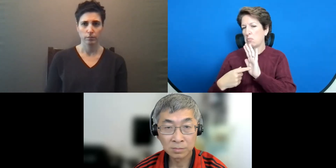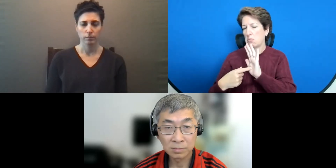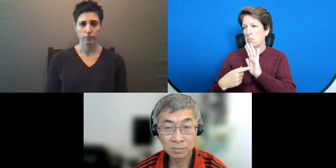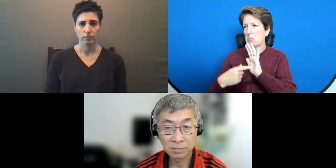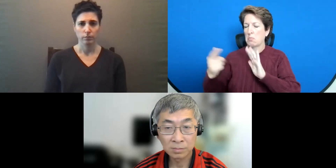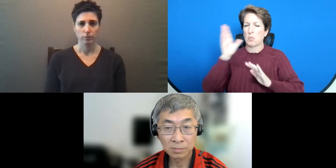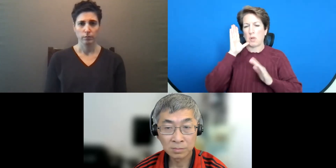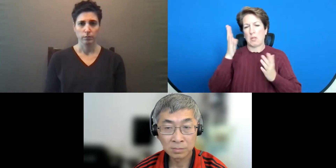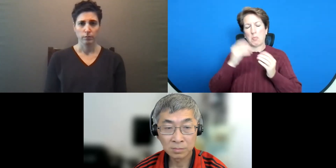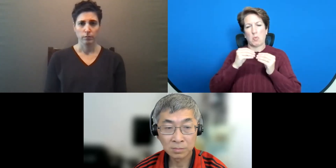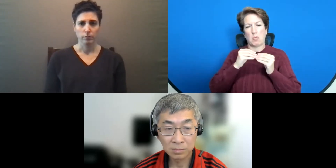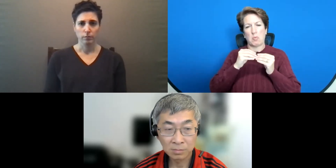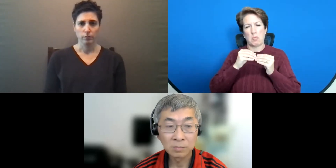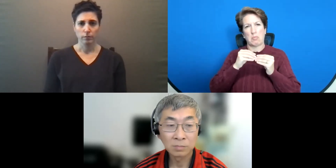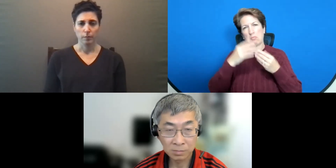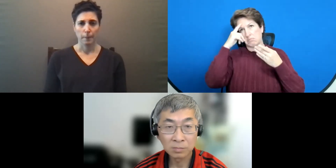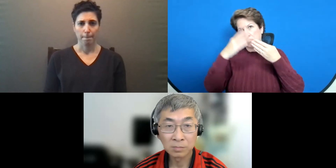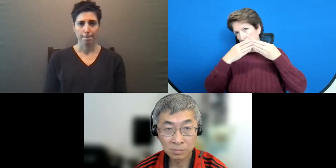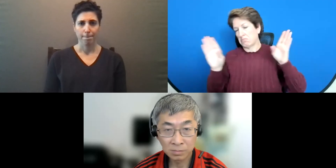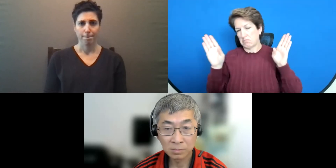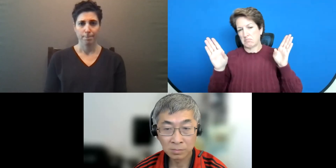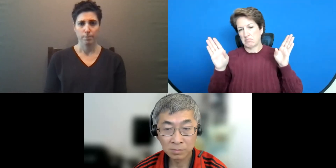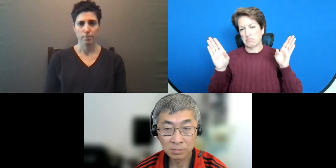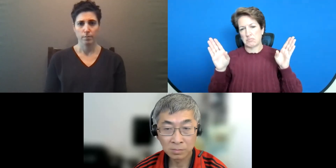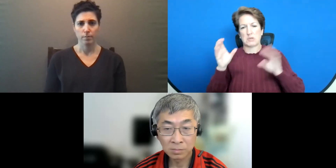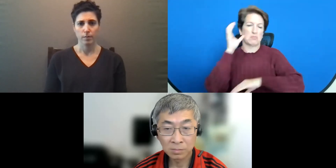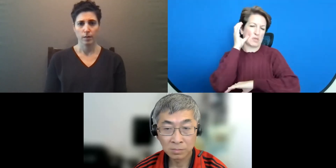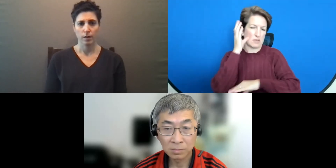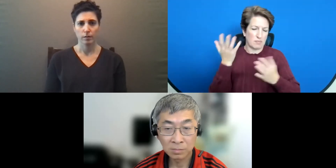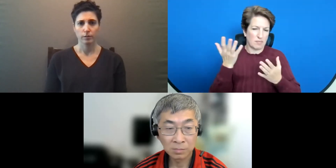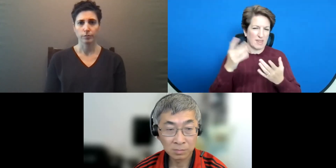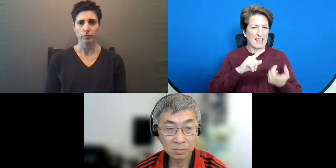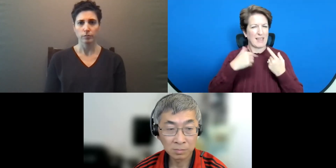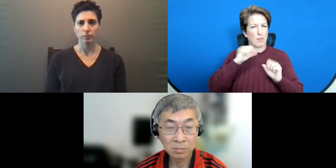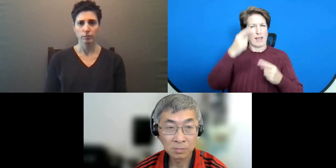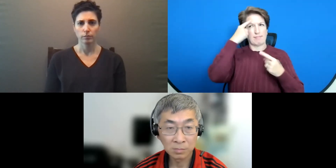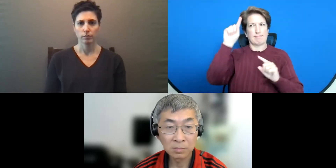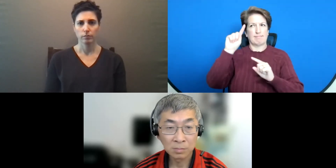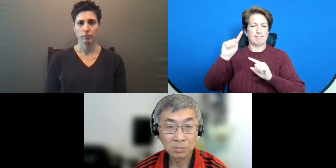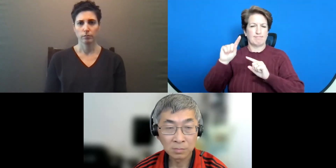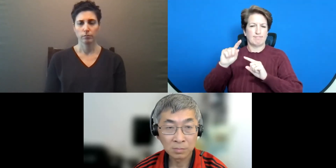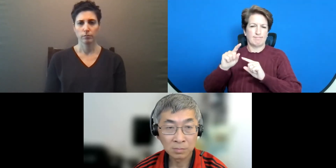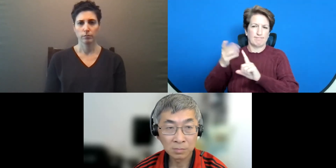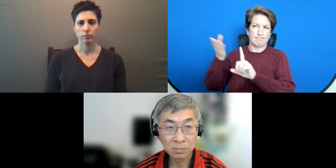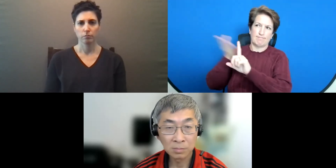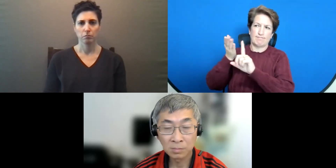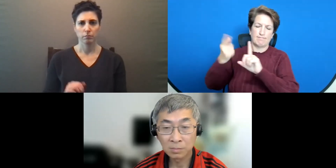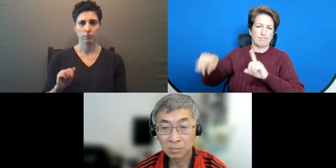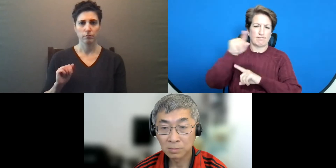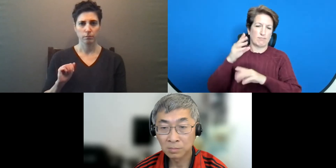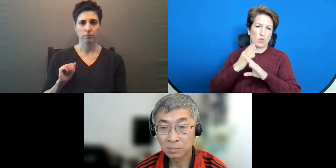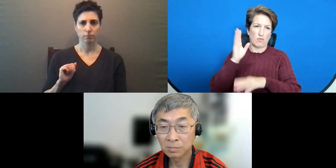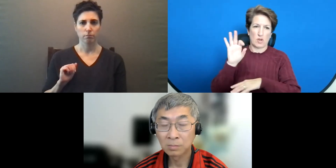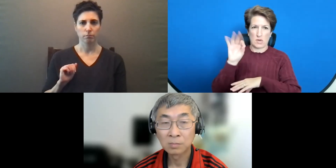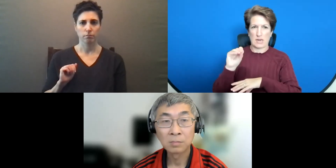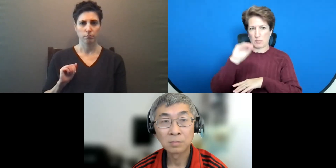get more people to get vaccinated. We can reach to our target to the 90%. The second thing, I was going through